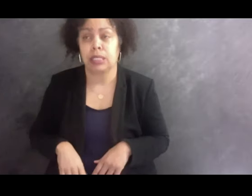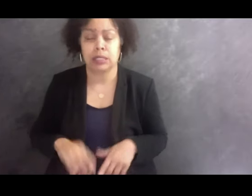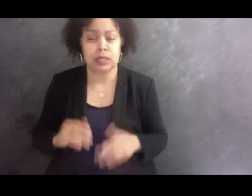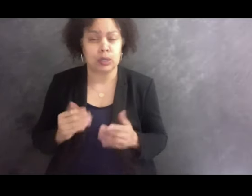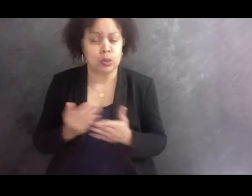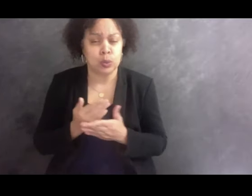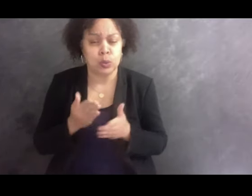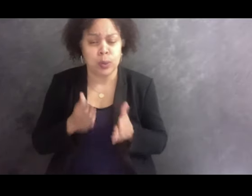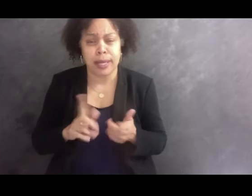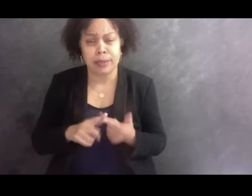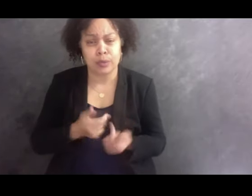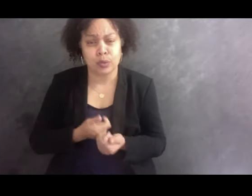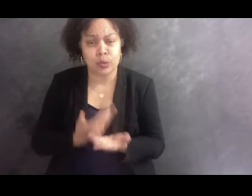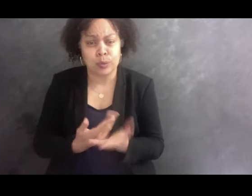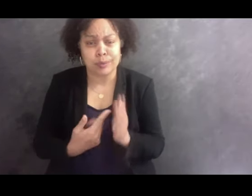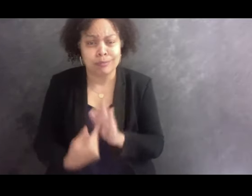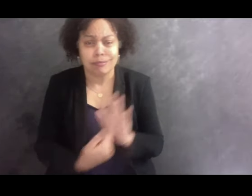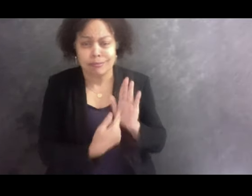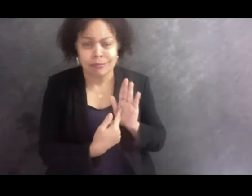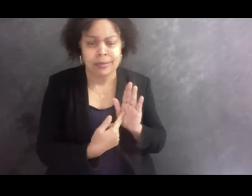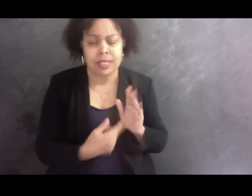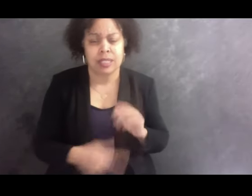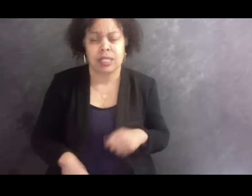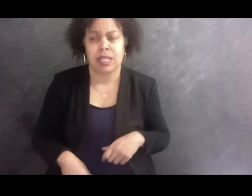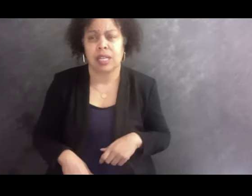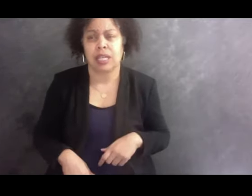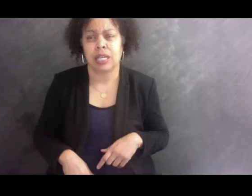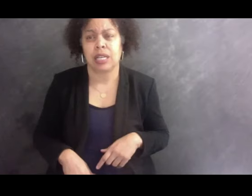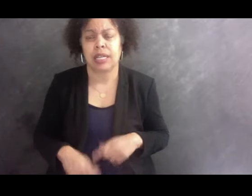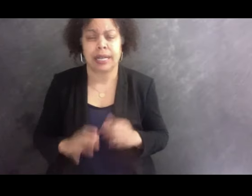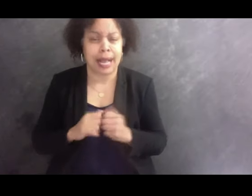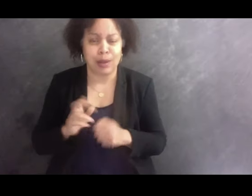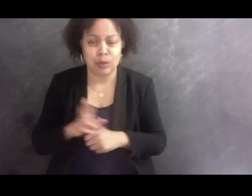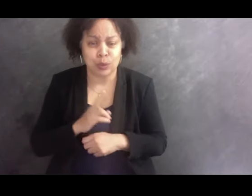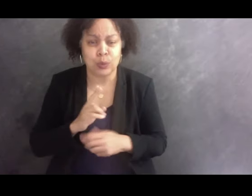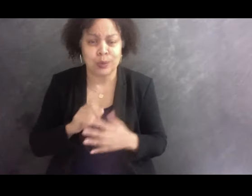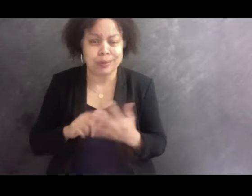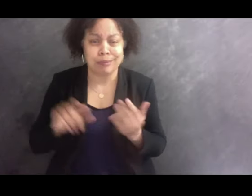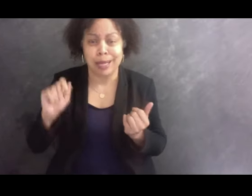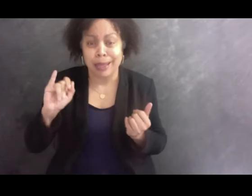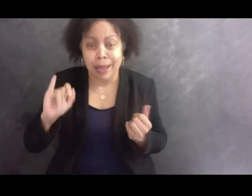of creating representations in the world, the use of things like AI,